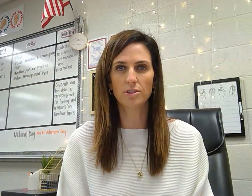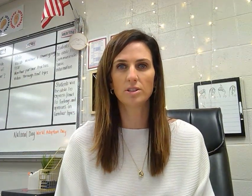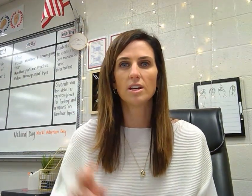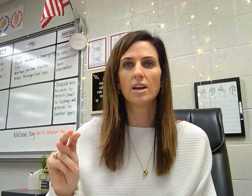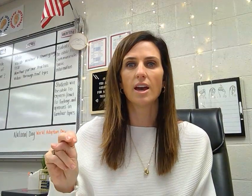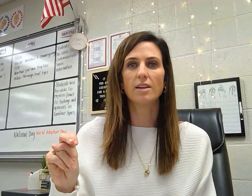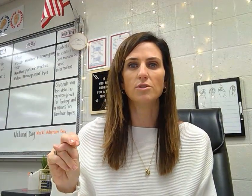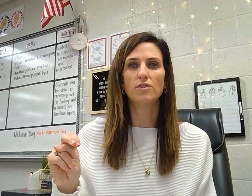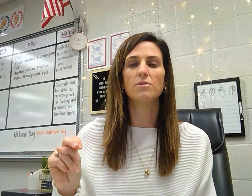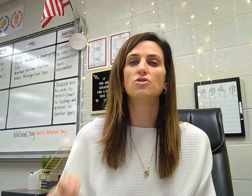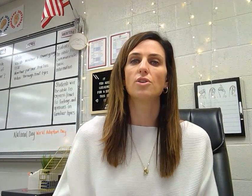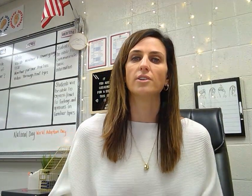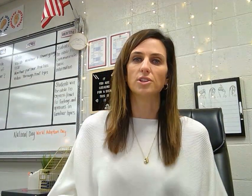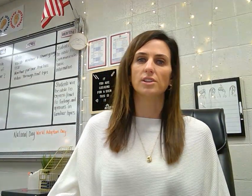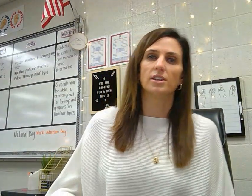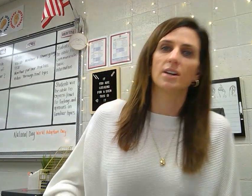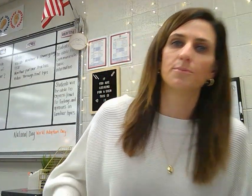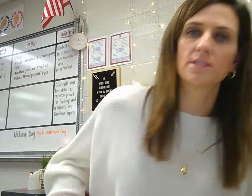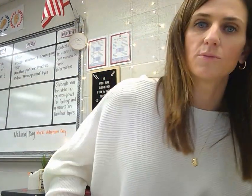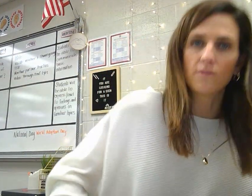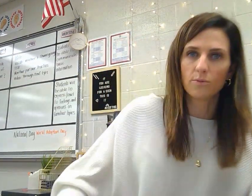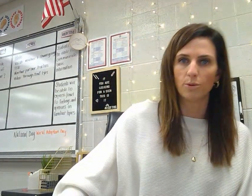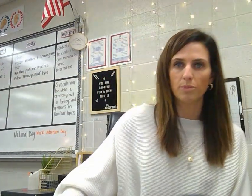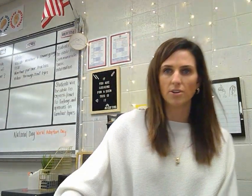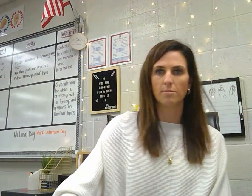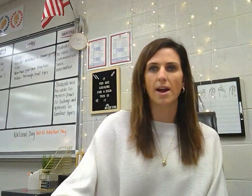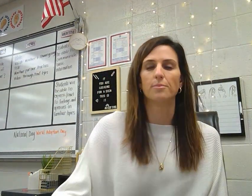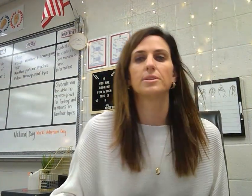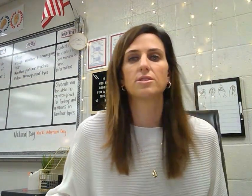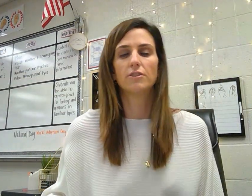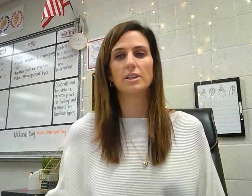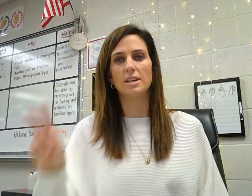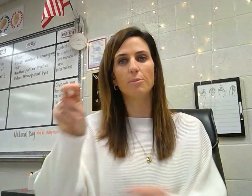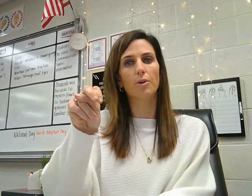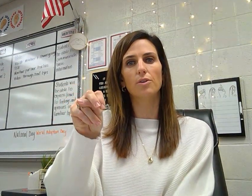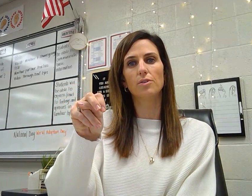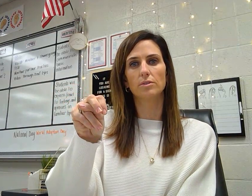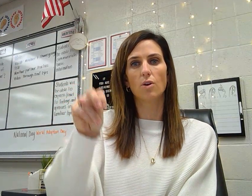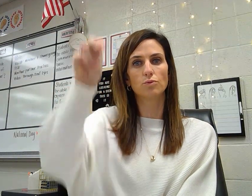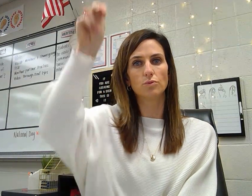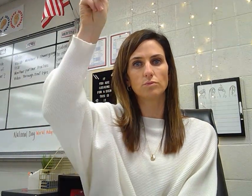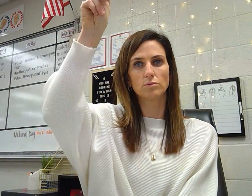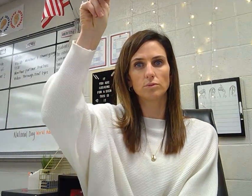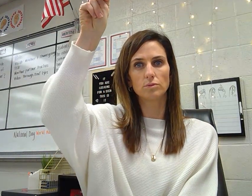words and move them in the direction that the compass would be on a map. So for example,